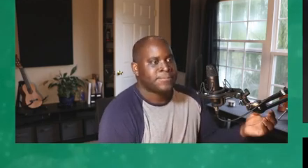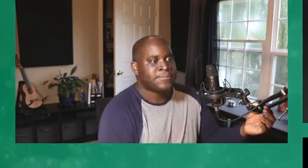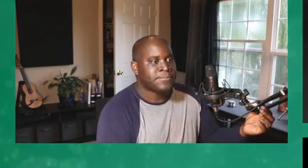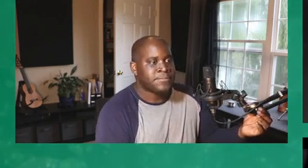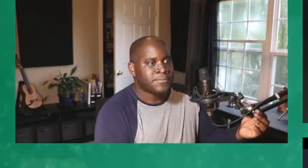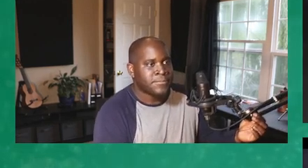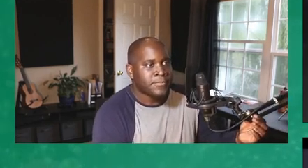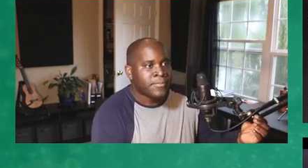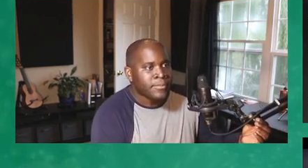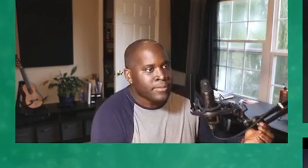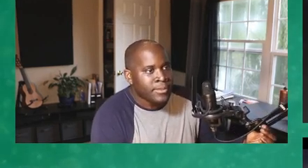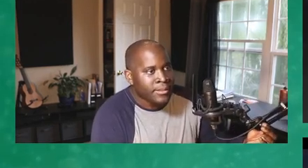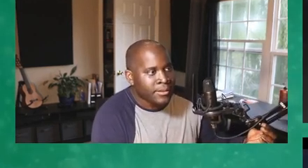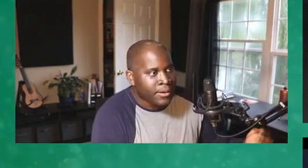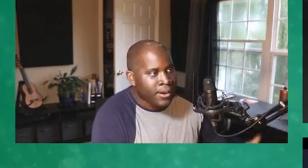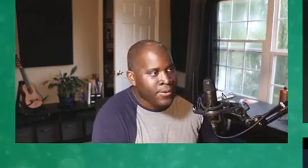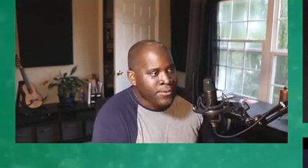Awesome.